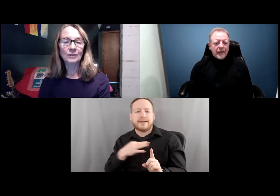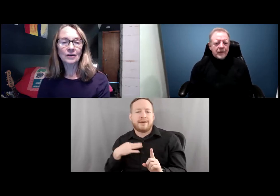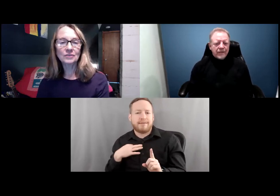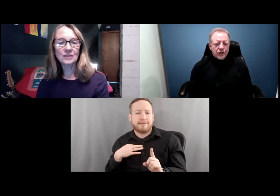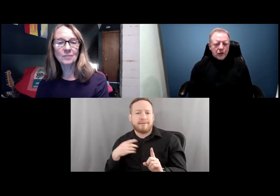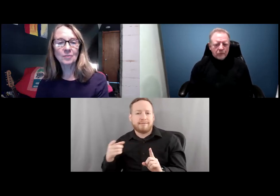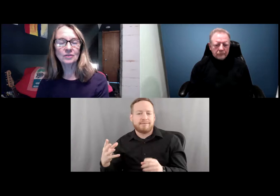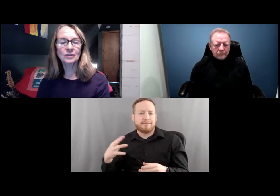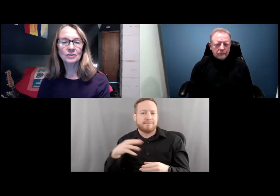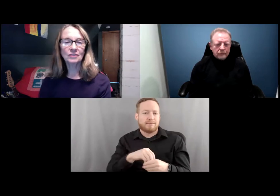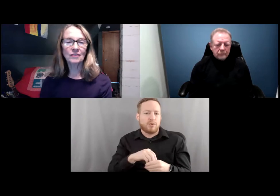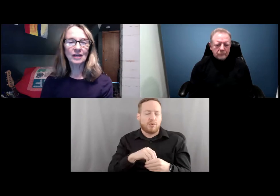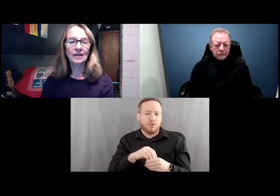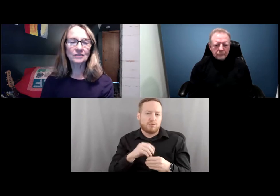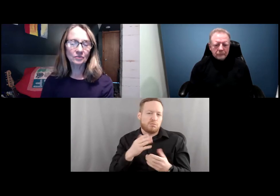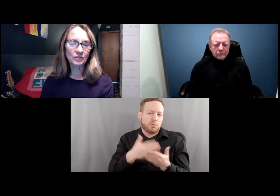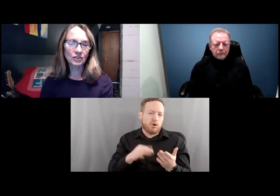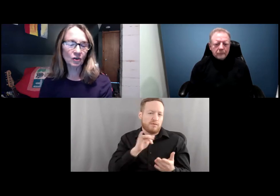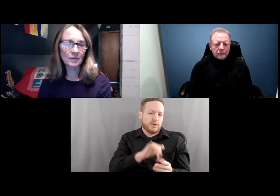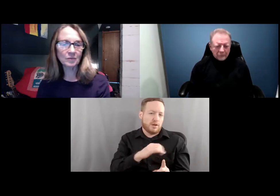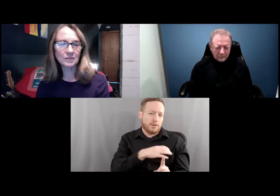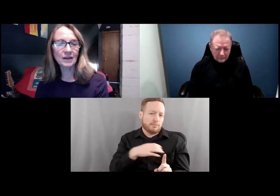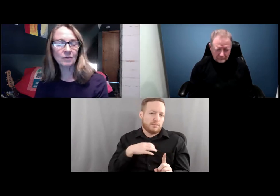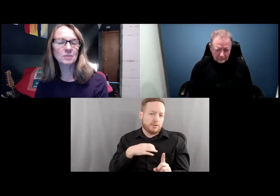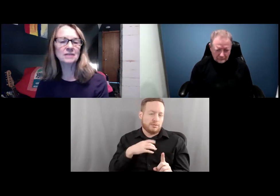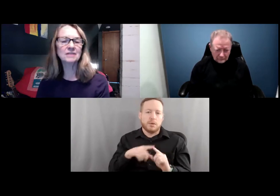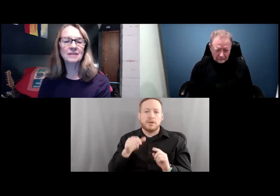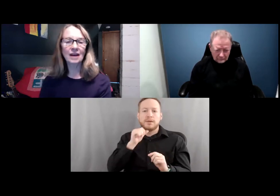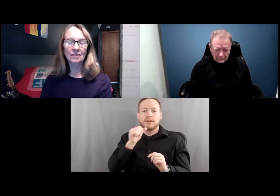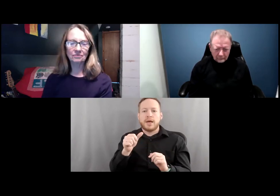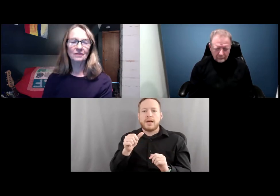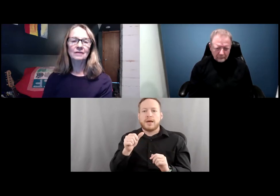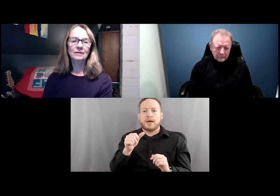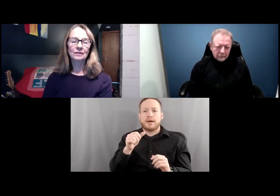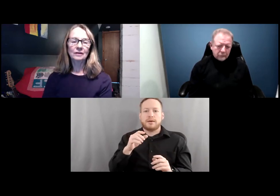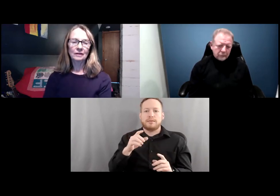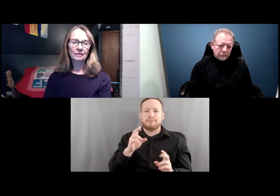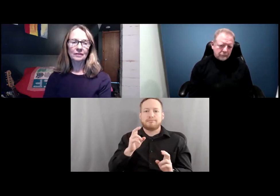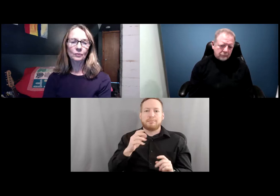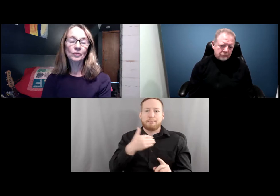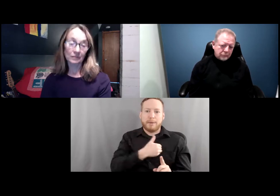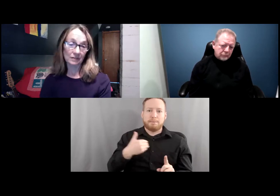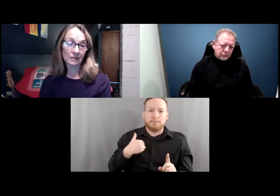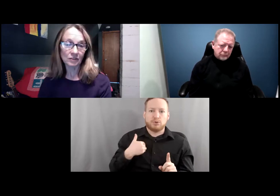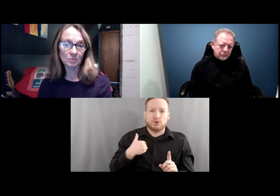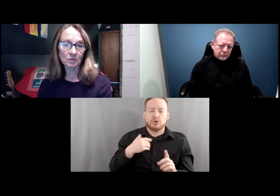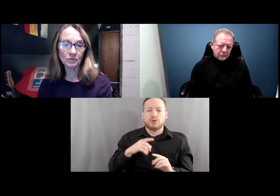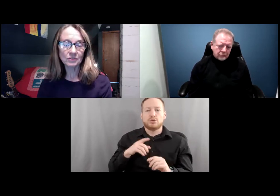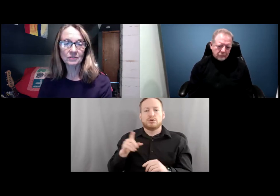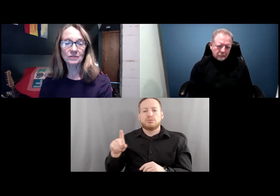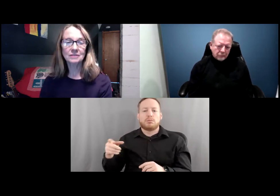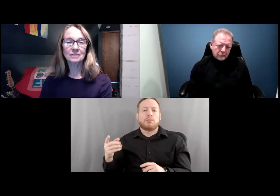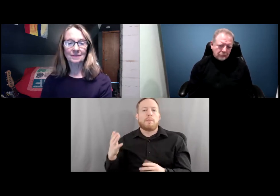And we also came up with the notion of having ex officio members, and that would be the staff that works in the interpreter